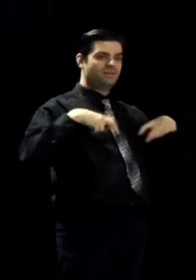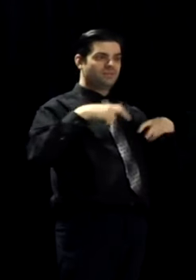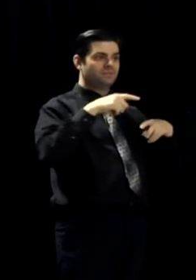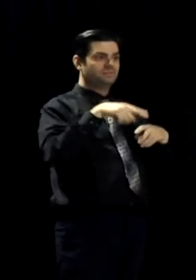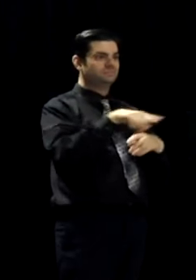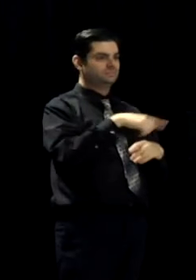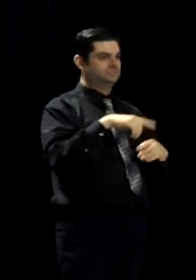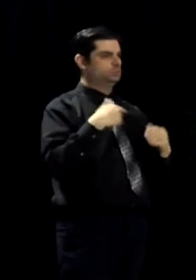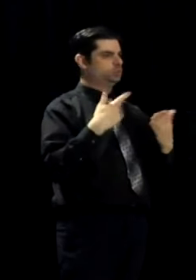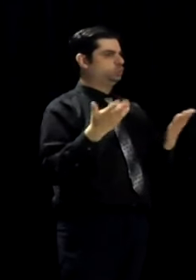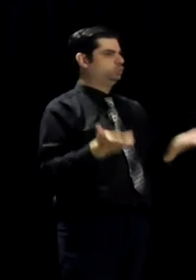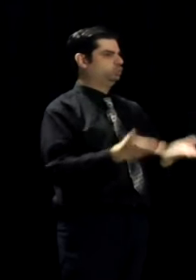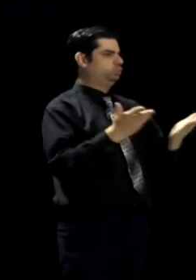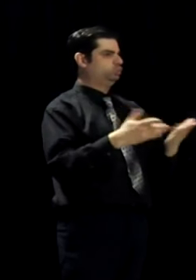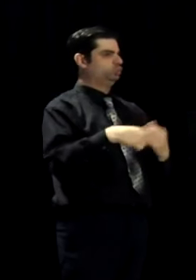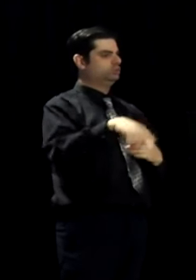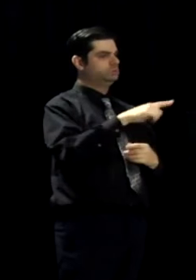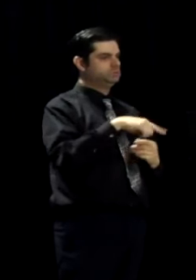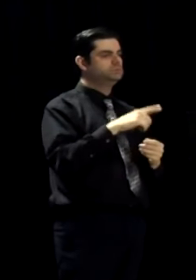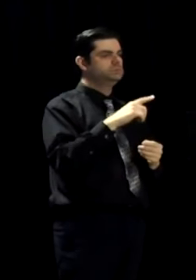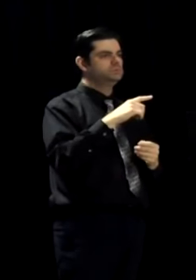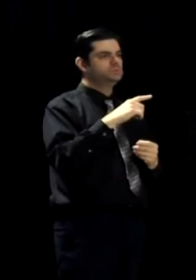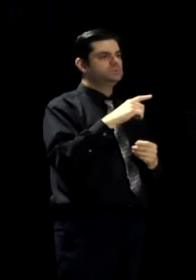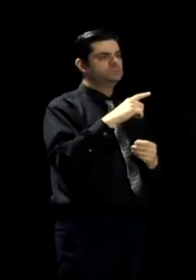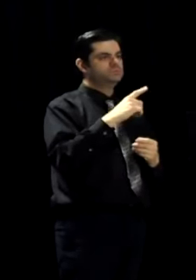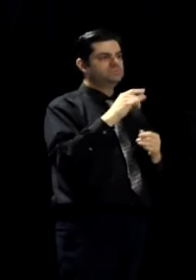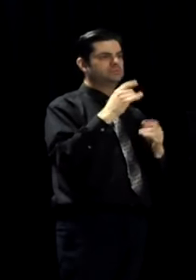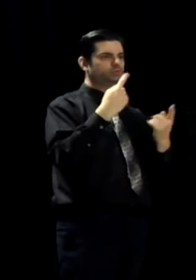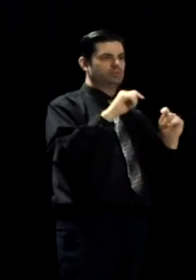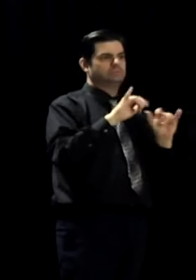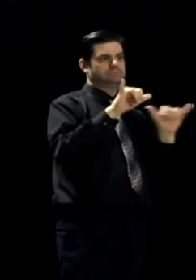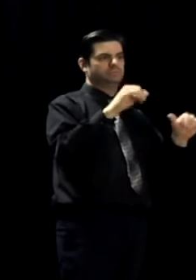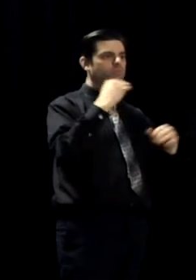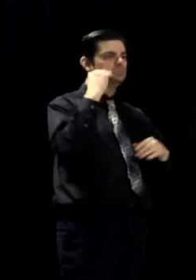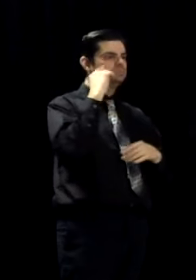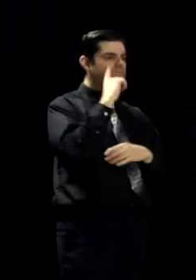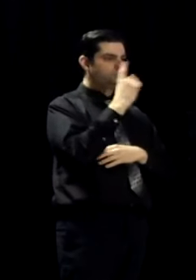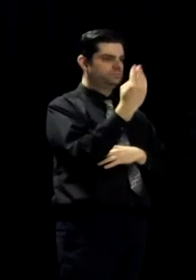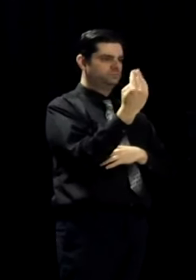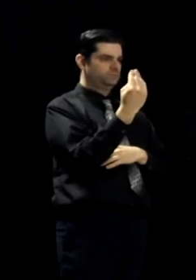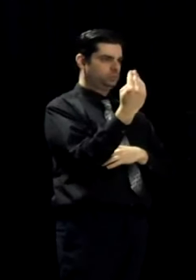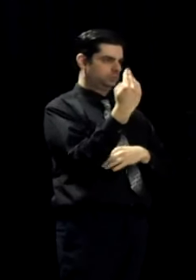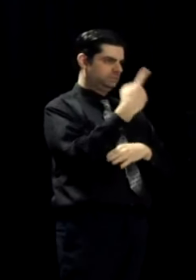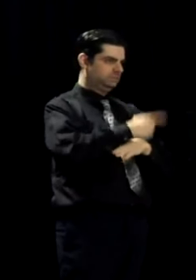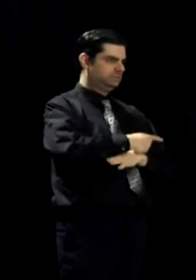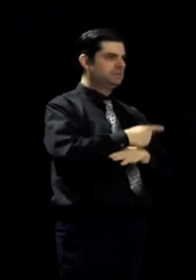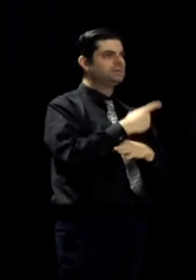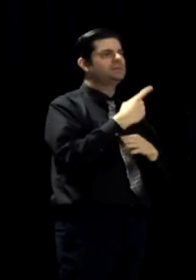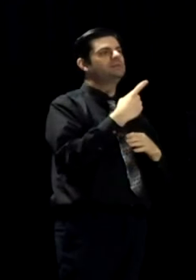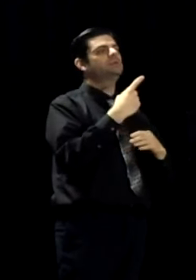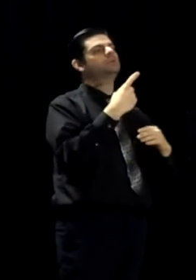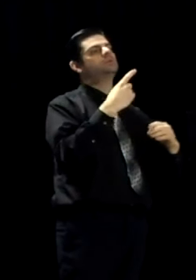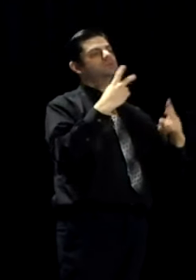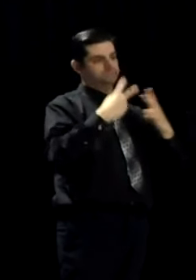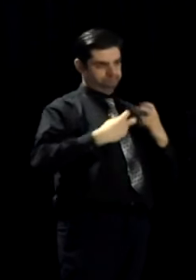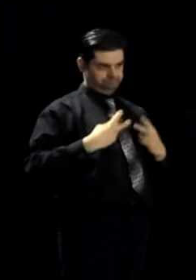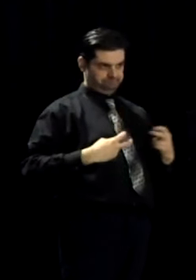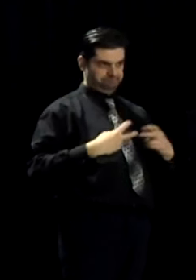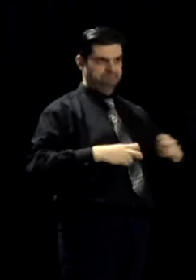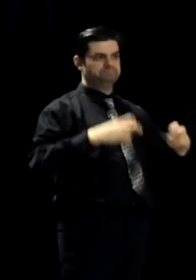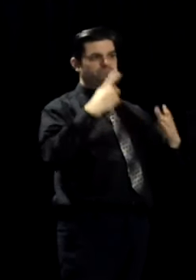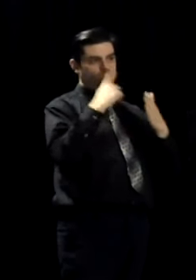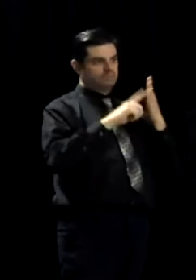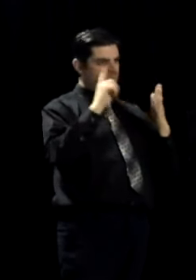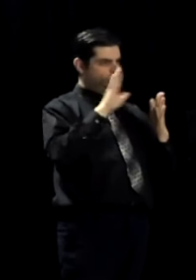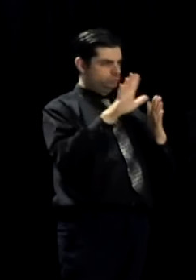for 14 days from potential exposure and monitor their symptoms of COVID-19. These individuals